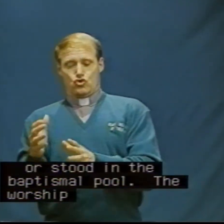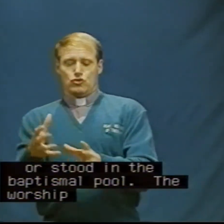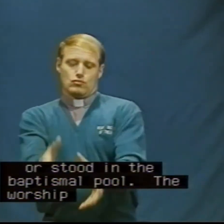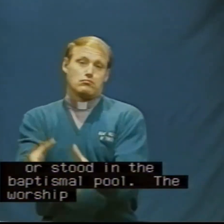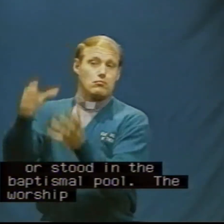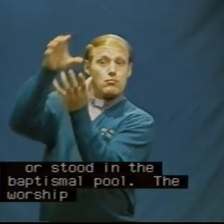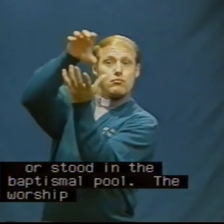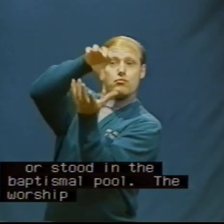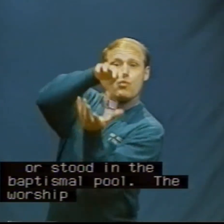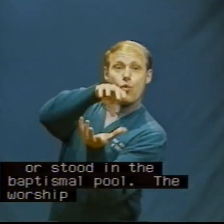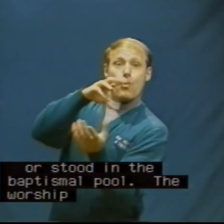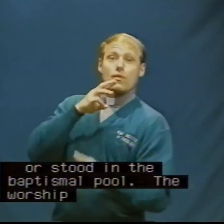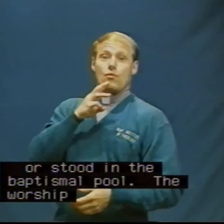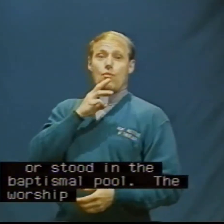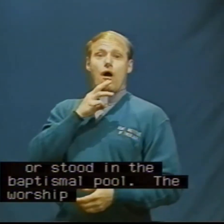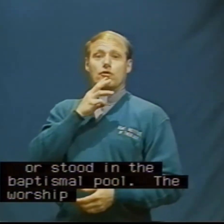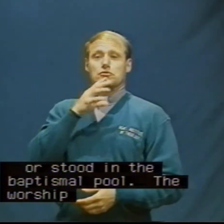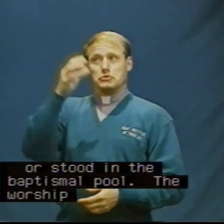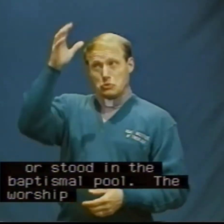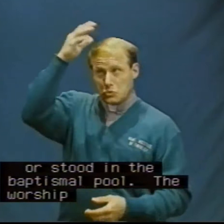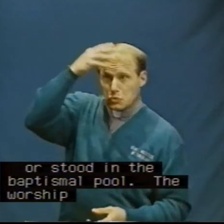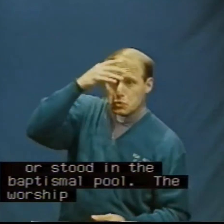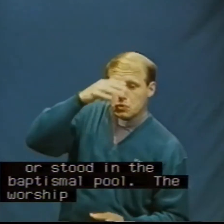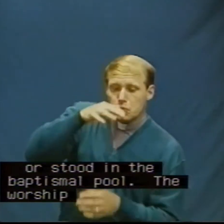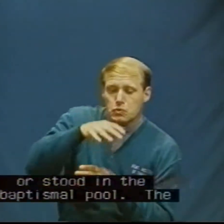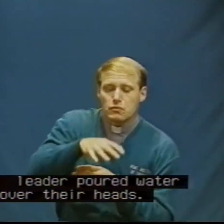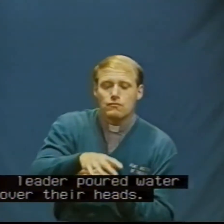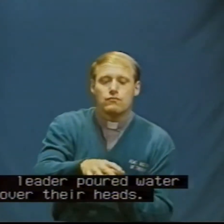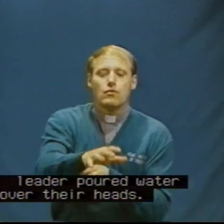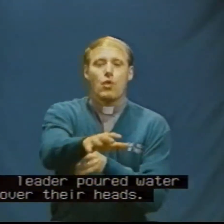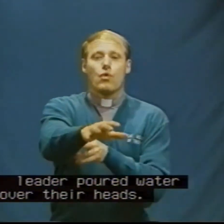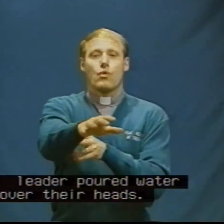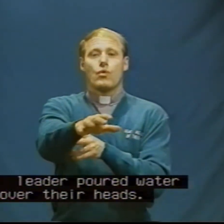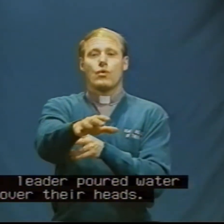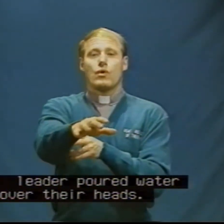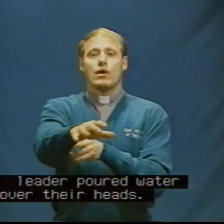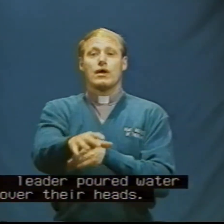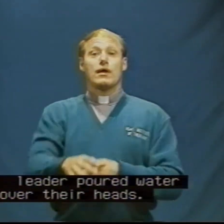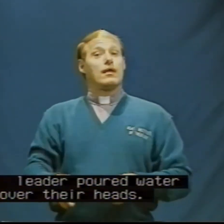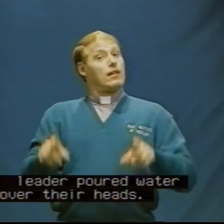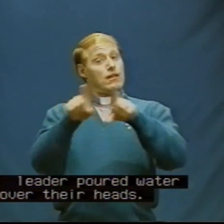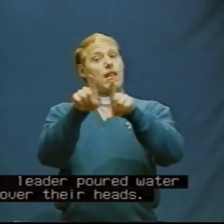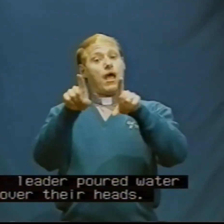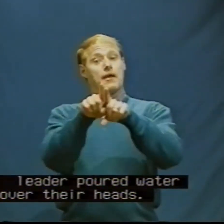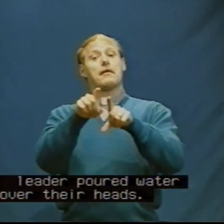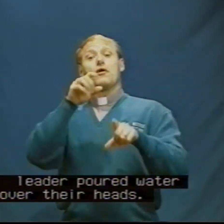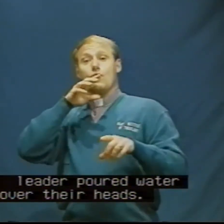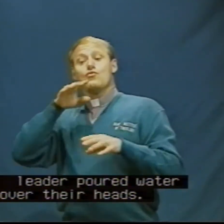Or stood in the baptismal pool. The worship leader poured water over their heads.